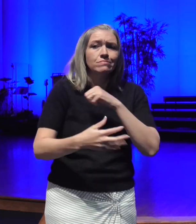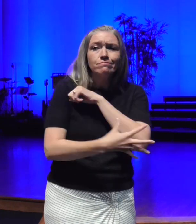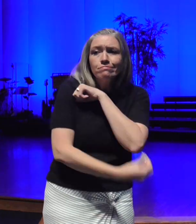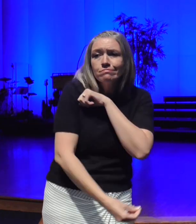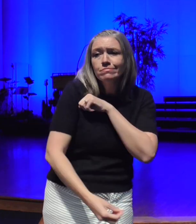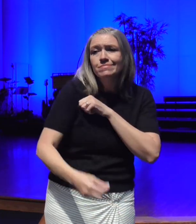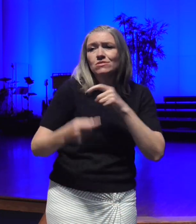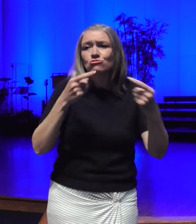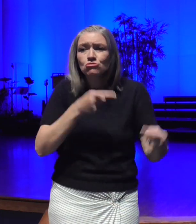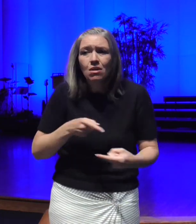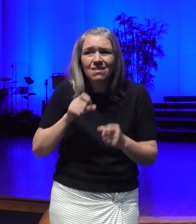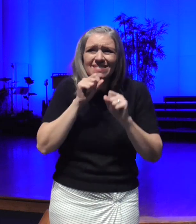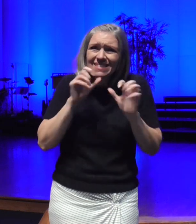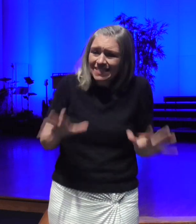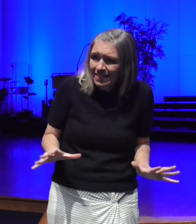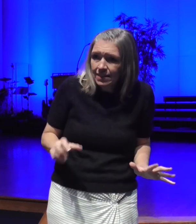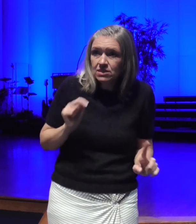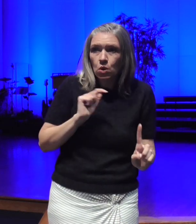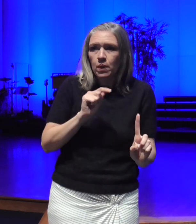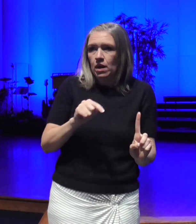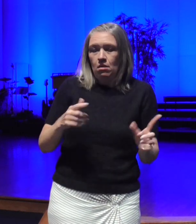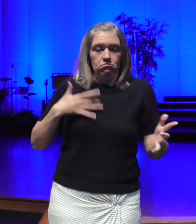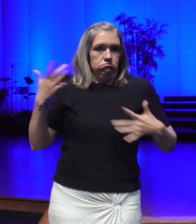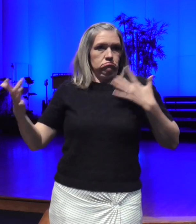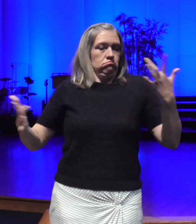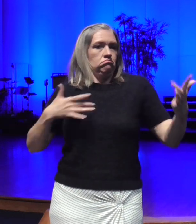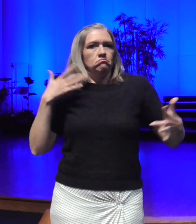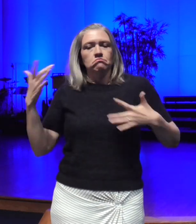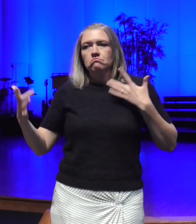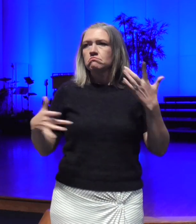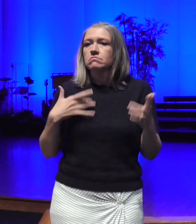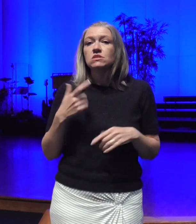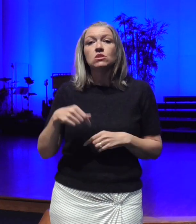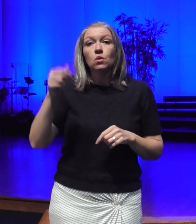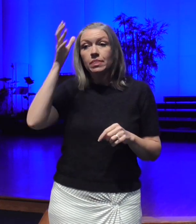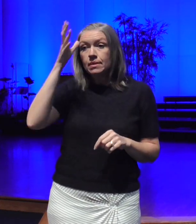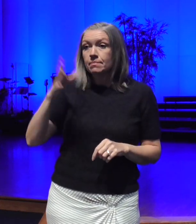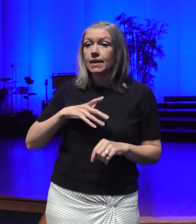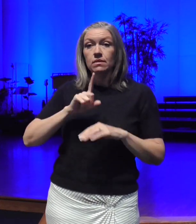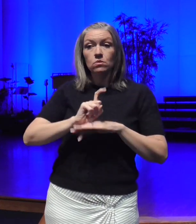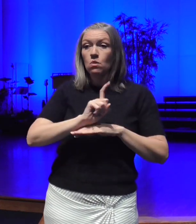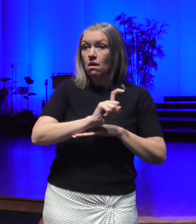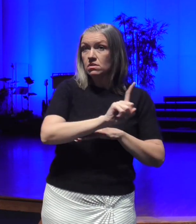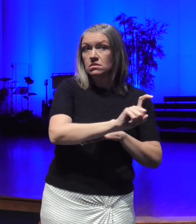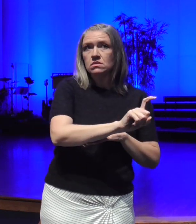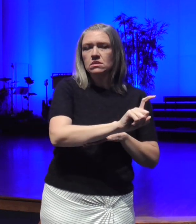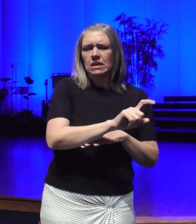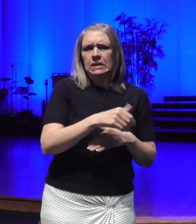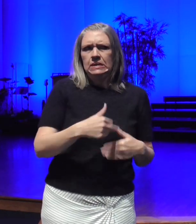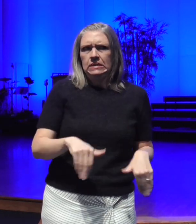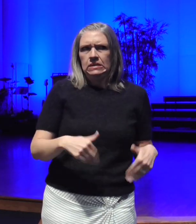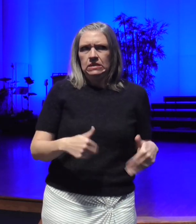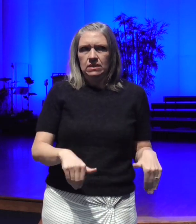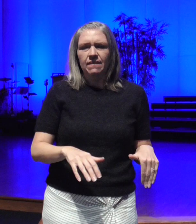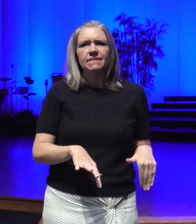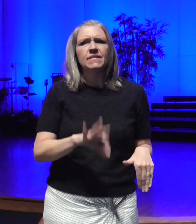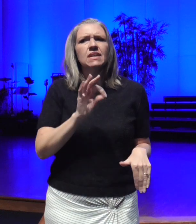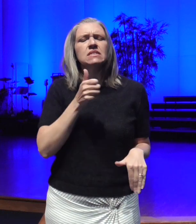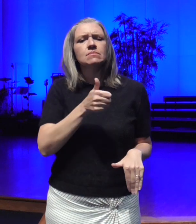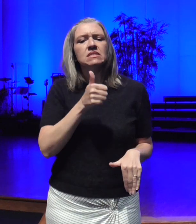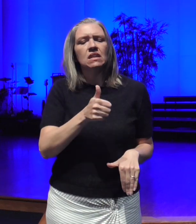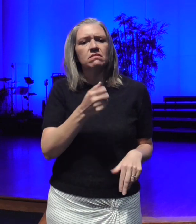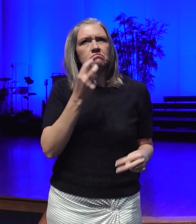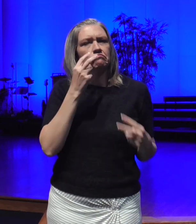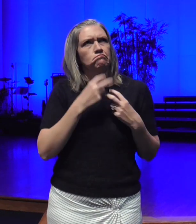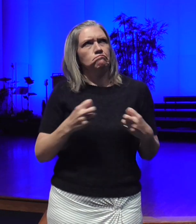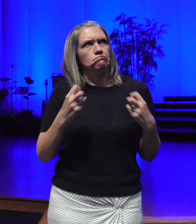about any of it. And so he is just ecstatic. And as he walks along, suddenly he finds himself